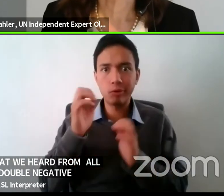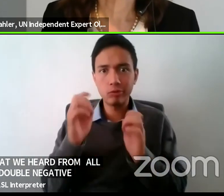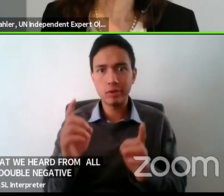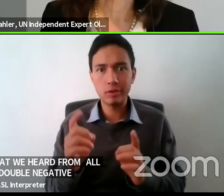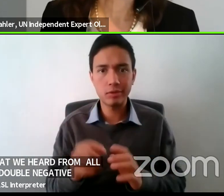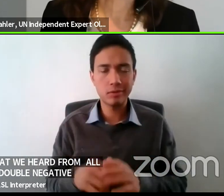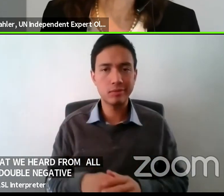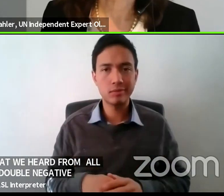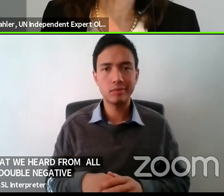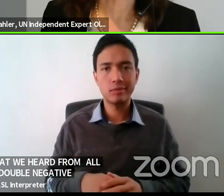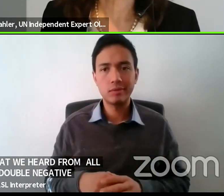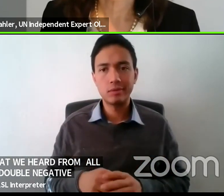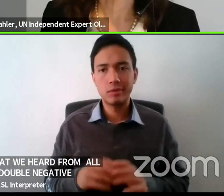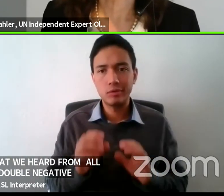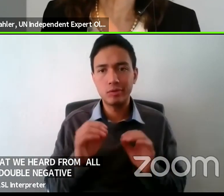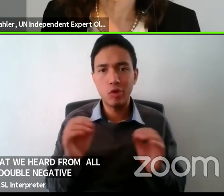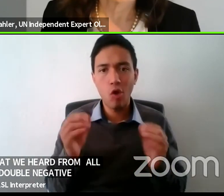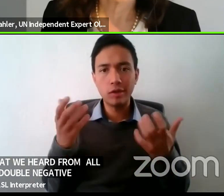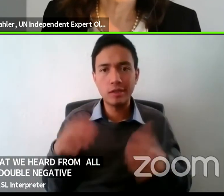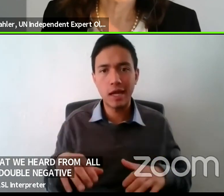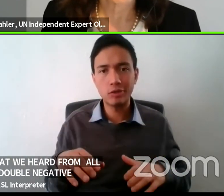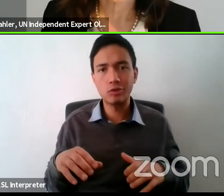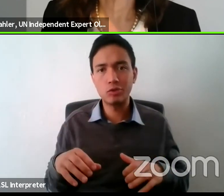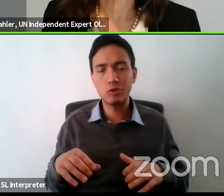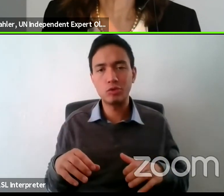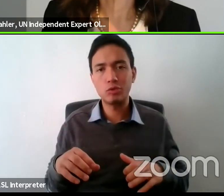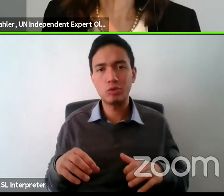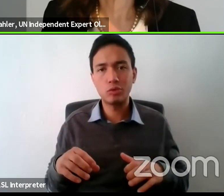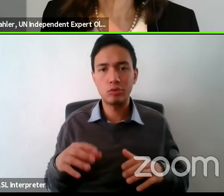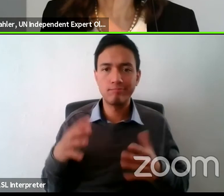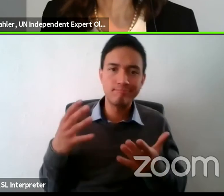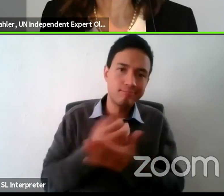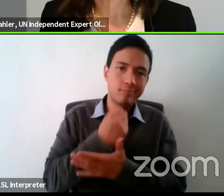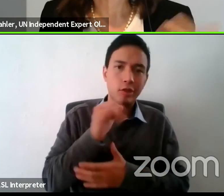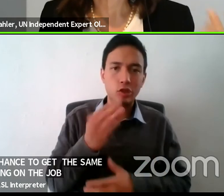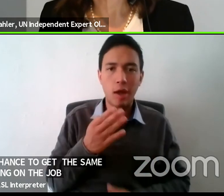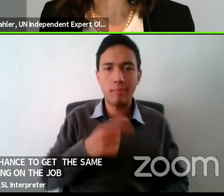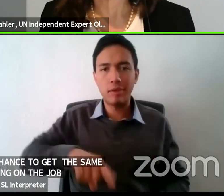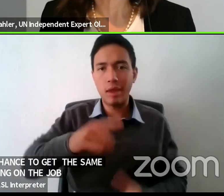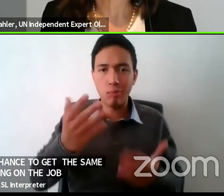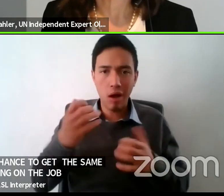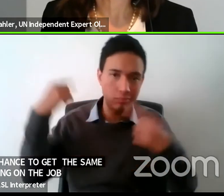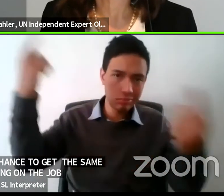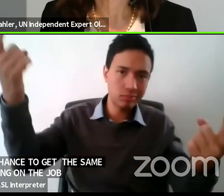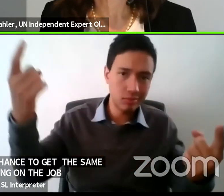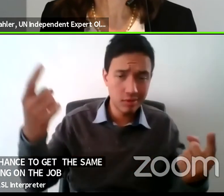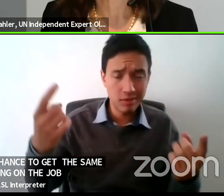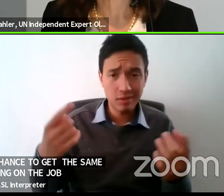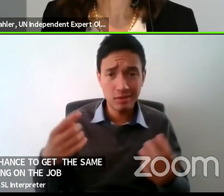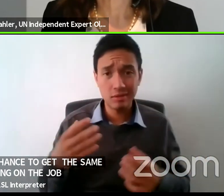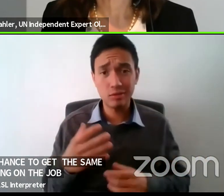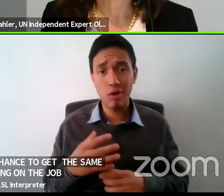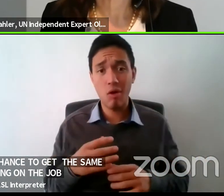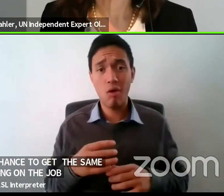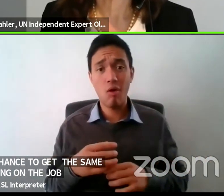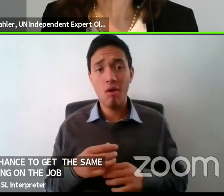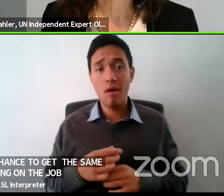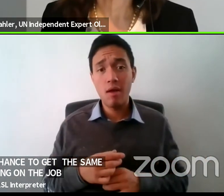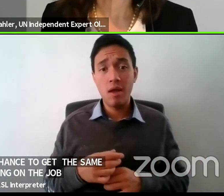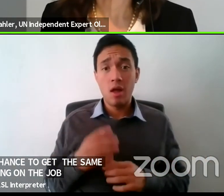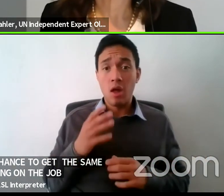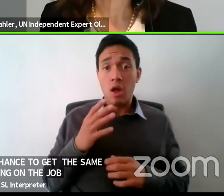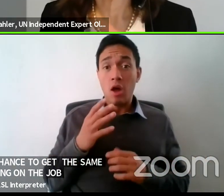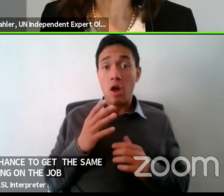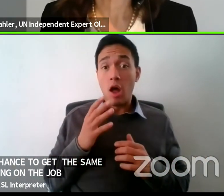to get the living, the job they wanted. So in older age, the inequalities get bigger